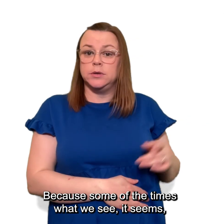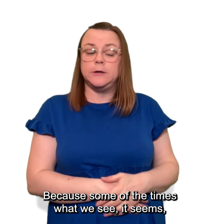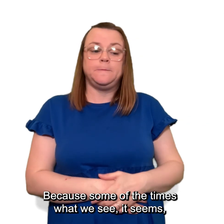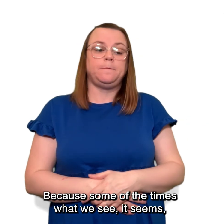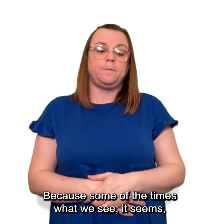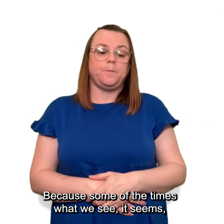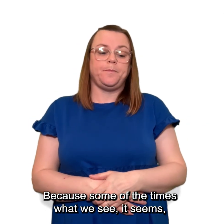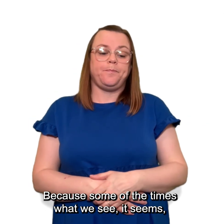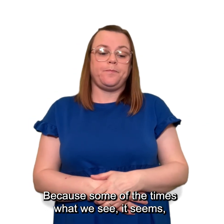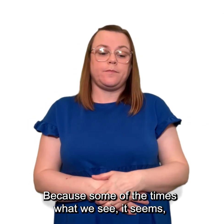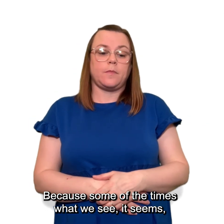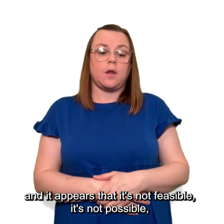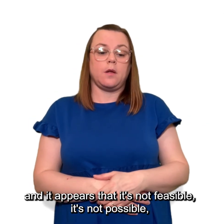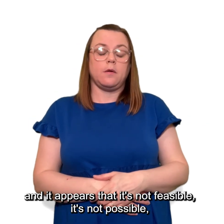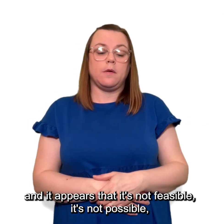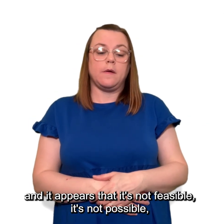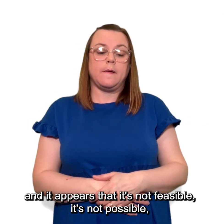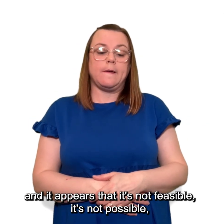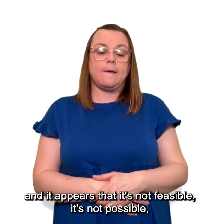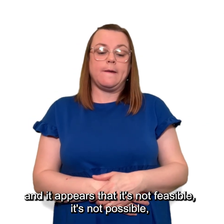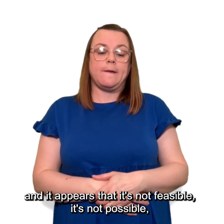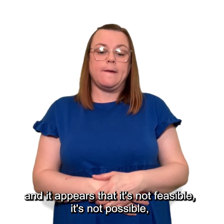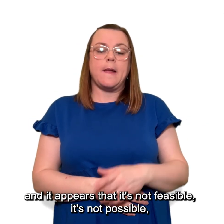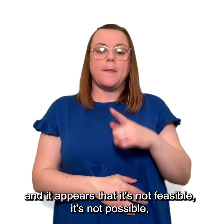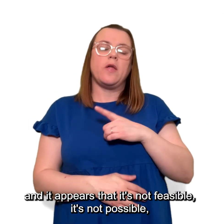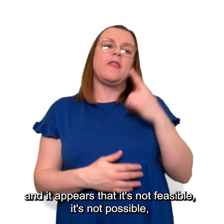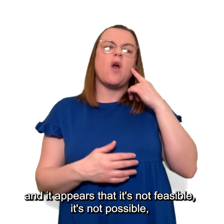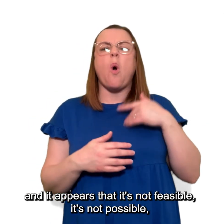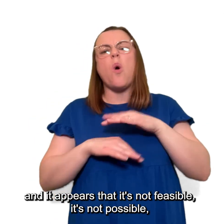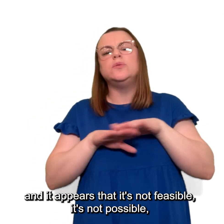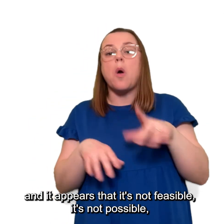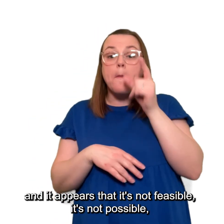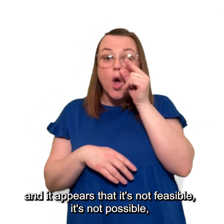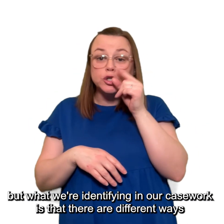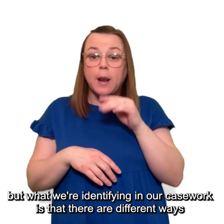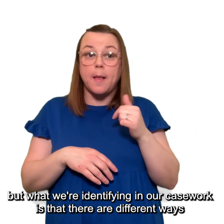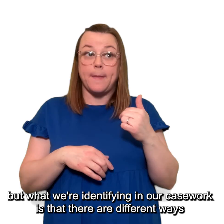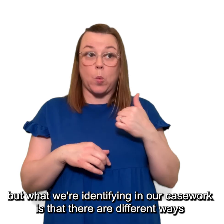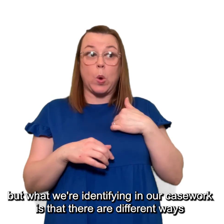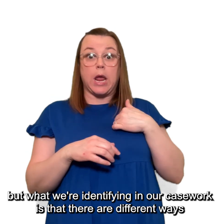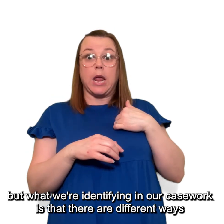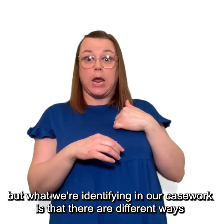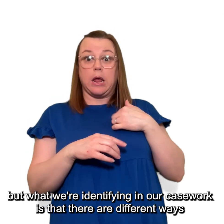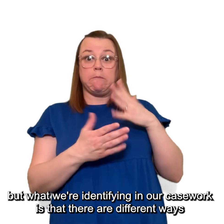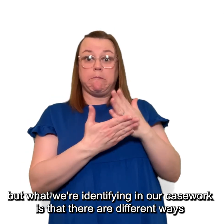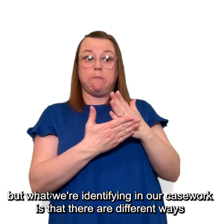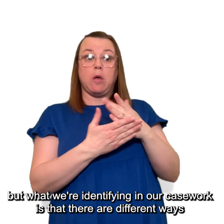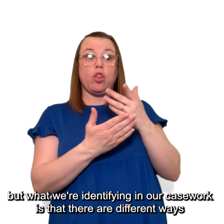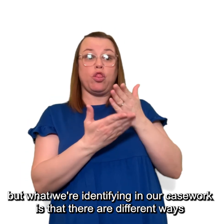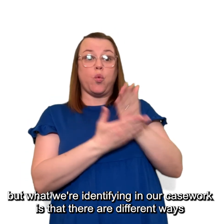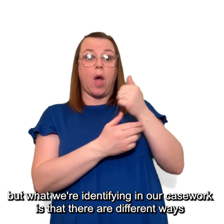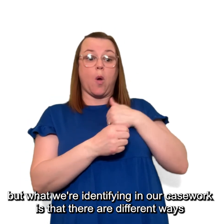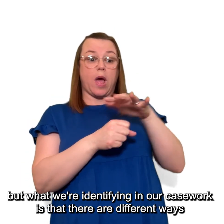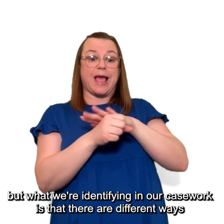see, it seems and it appears that it's not feasible, it's not possible, but what we're identifying in our